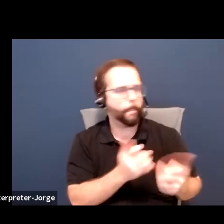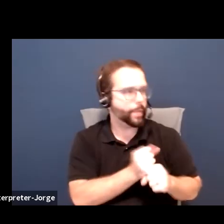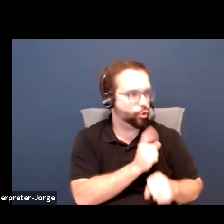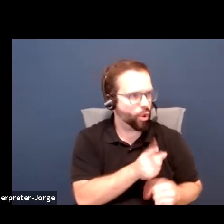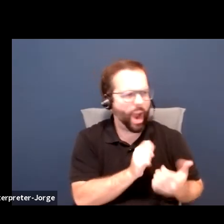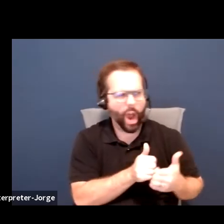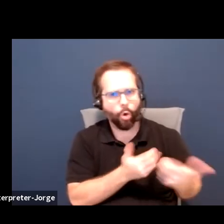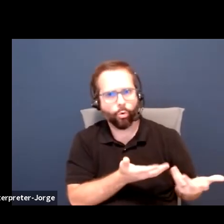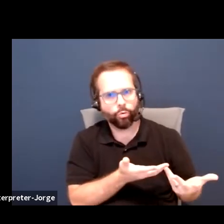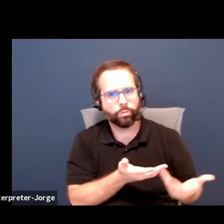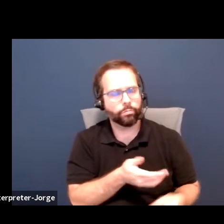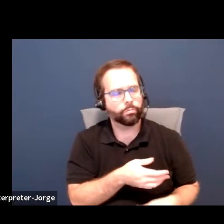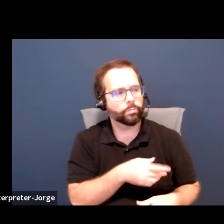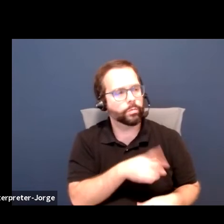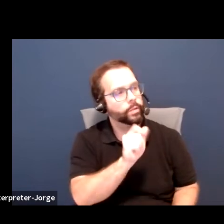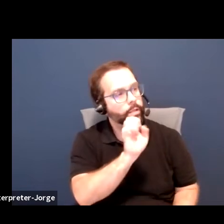Sure, I'm happy to.